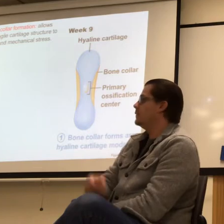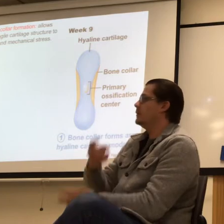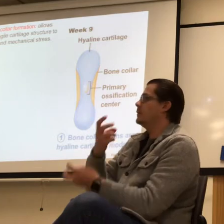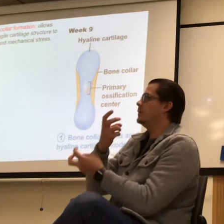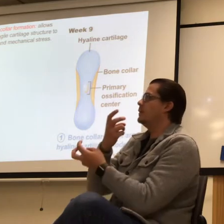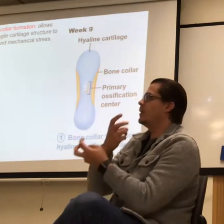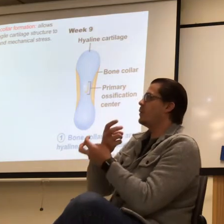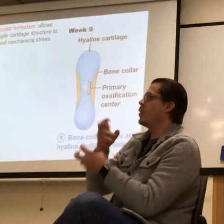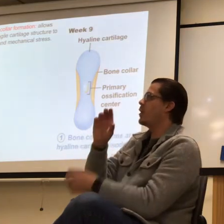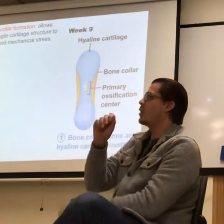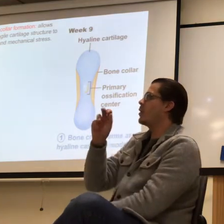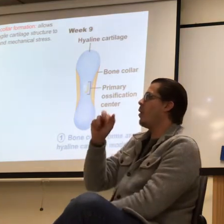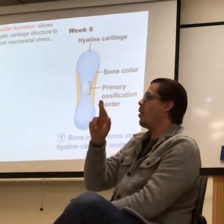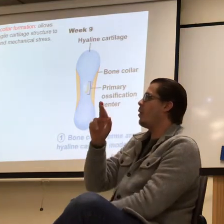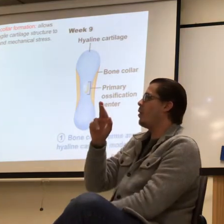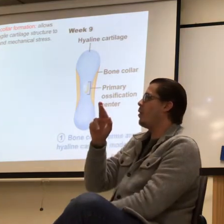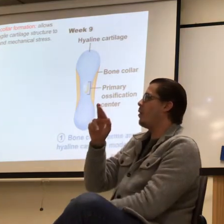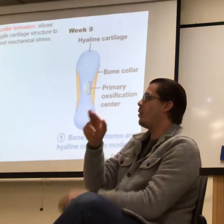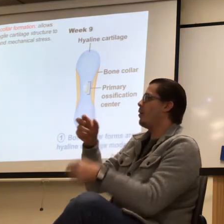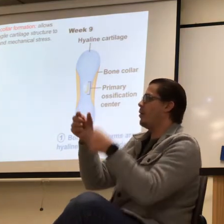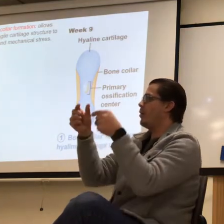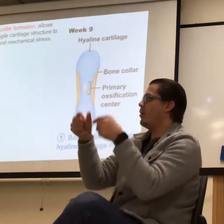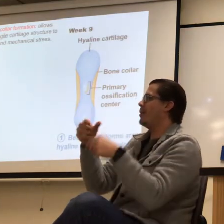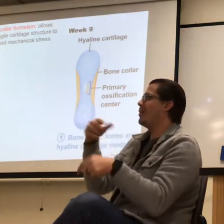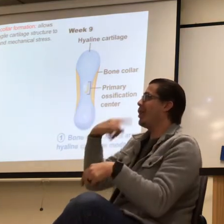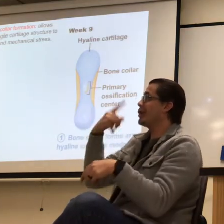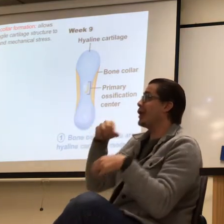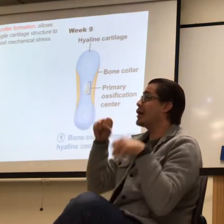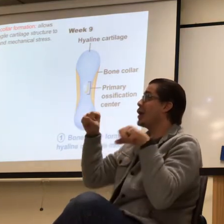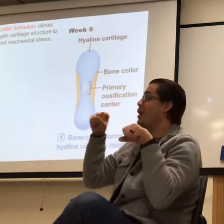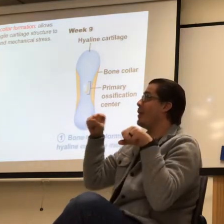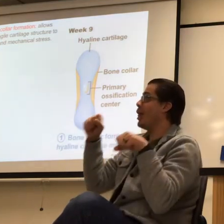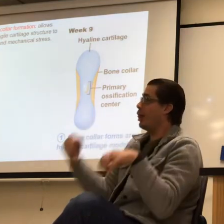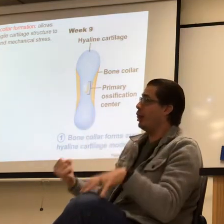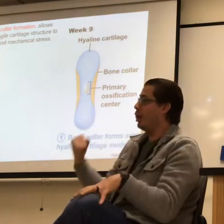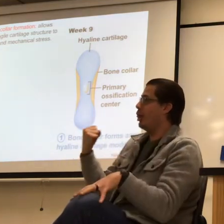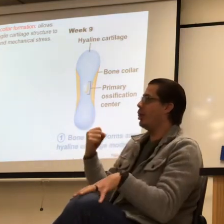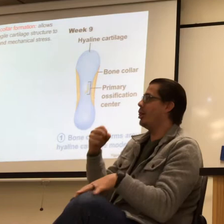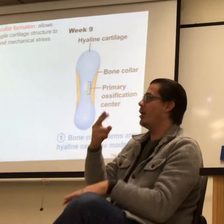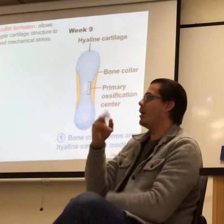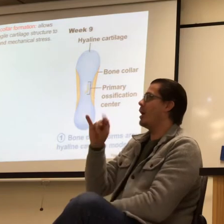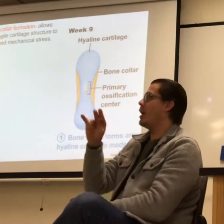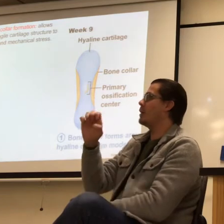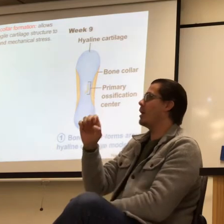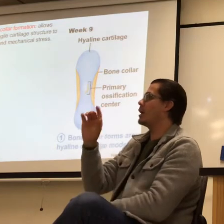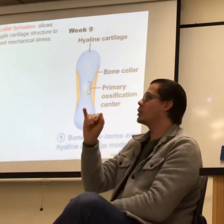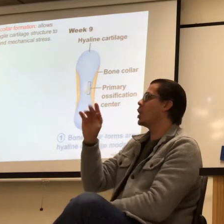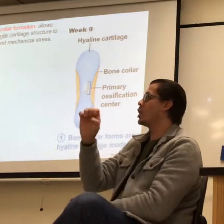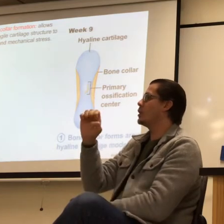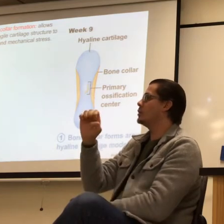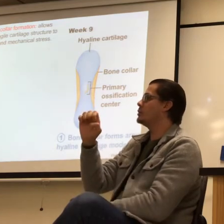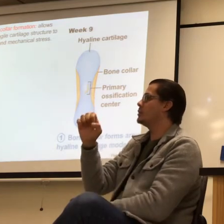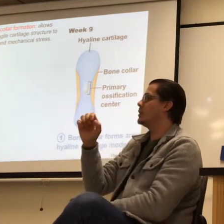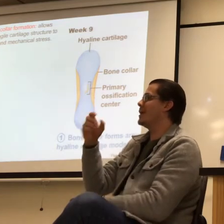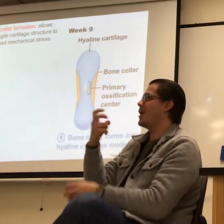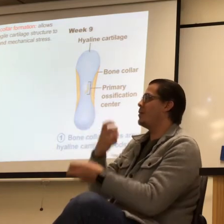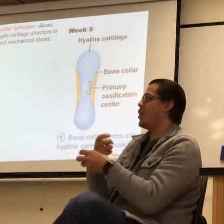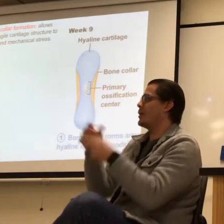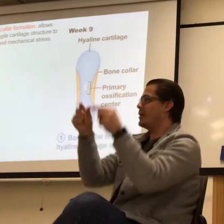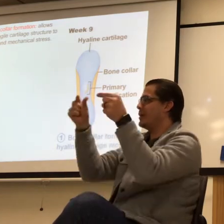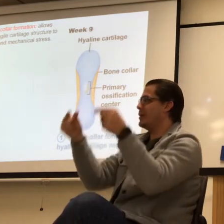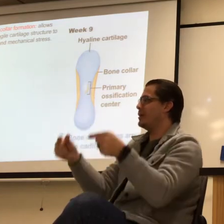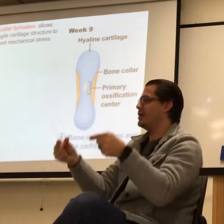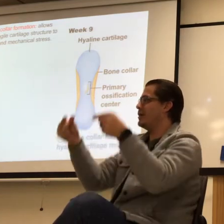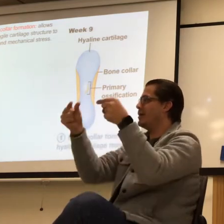around diaphysis. Pretty much you have just a dumbbell-shaped hyaline cartilage. The bony collar surrounds it.